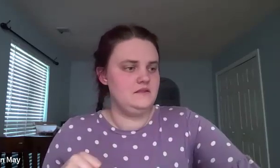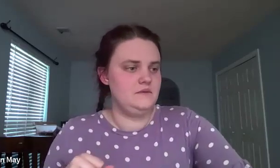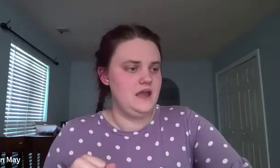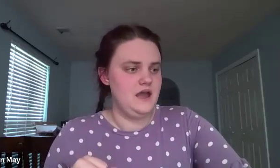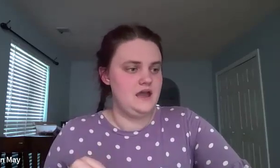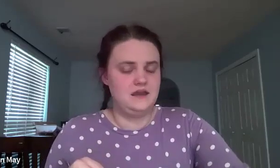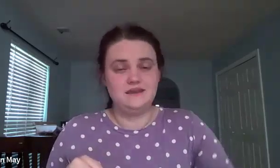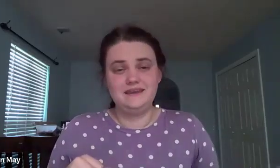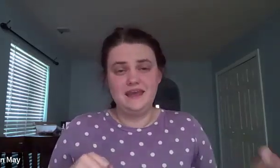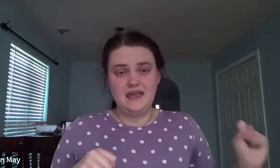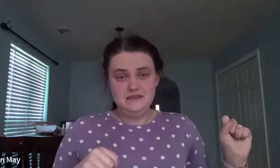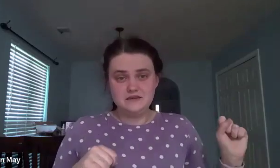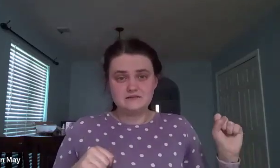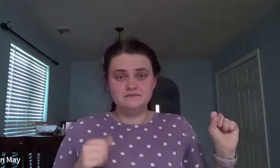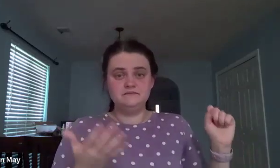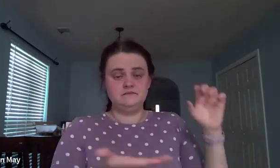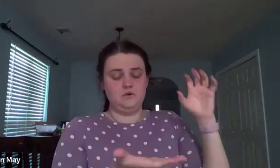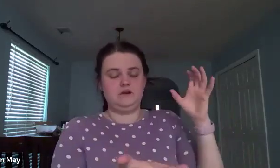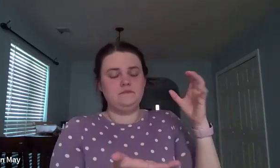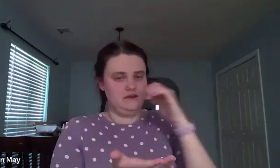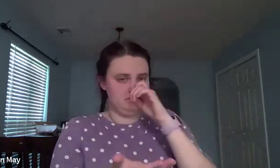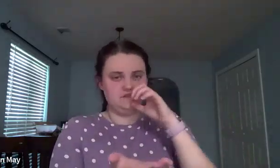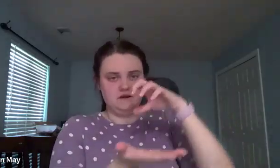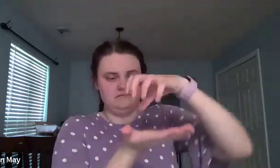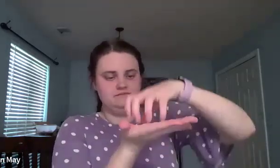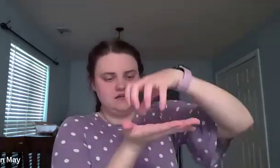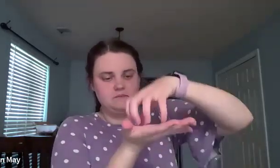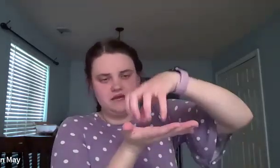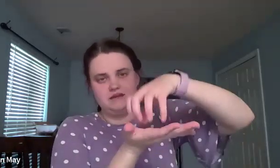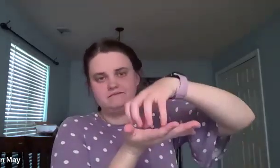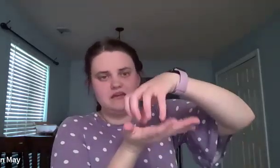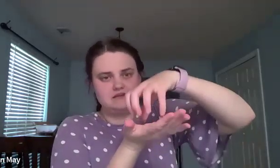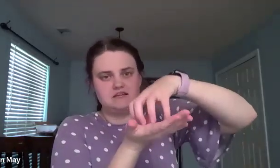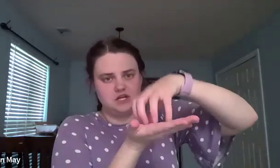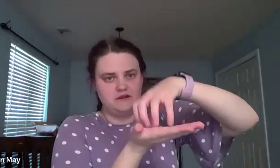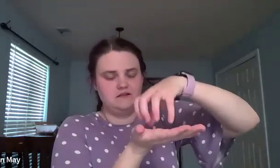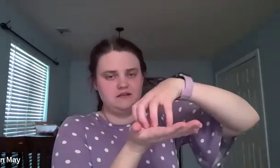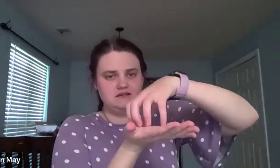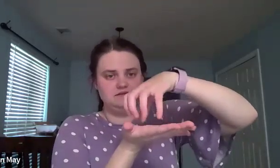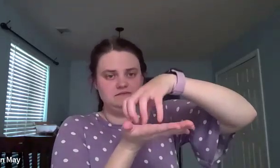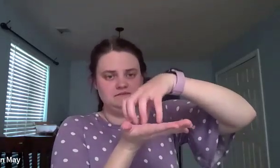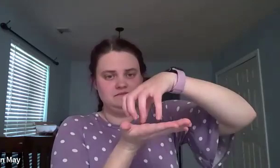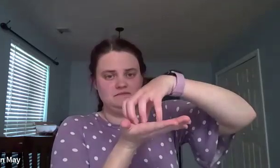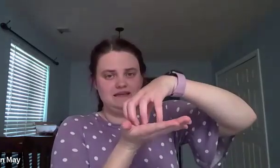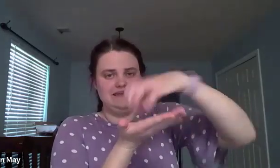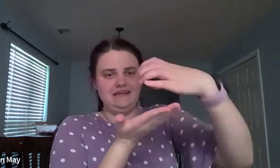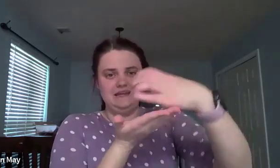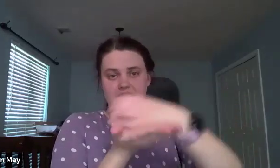Then we had cake or cupcake first, sorry. Cake slash cupcake, like I said. And then